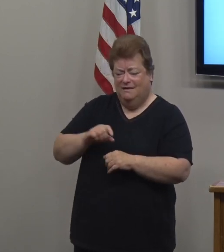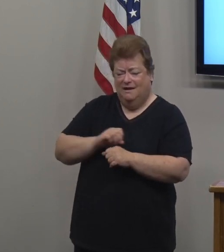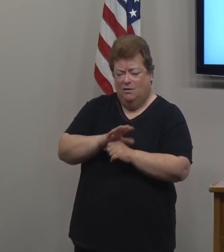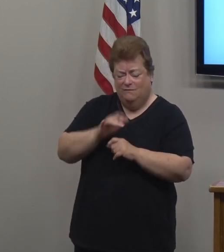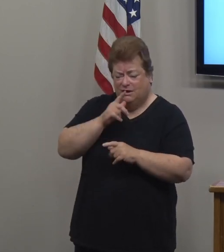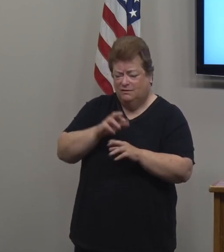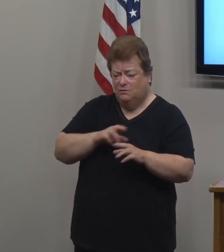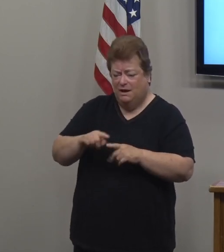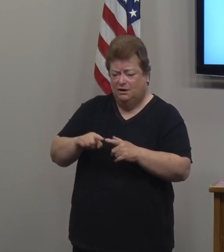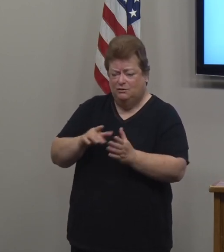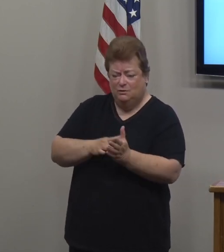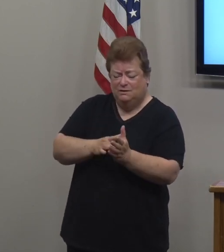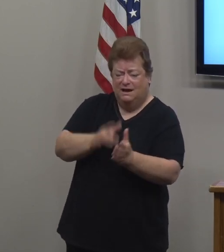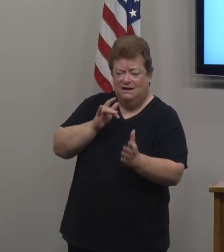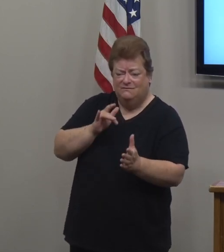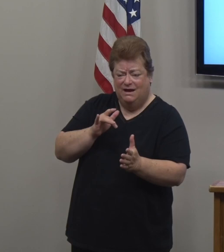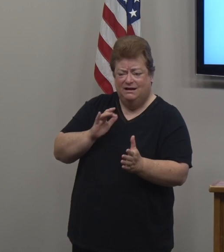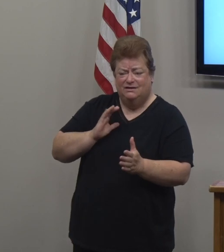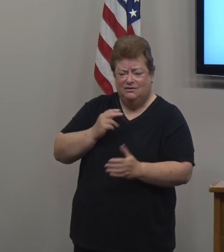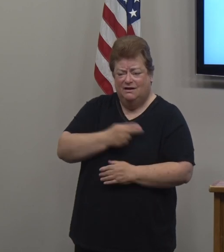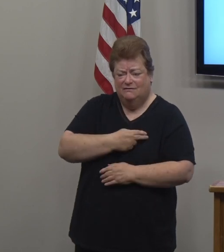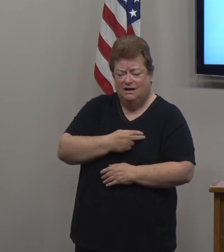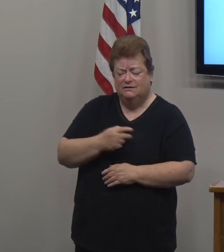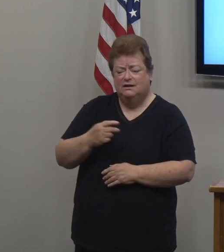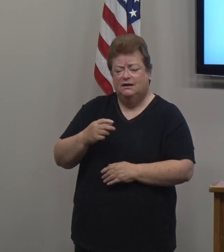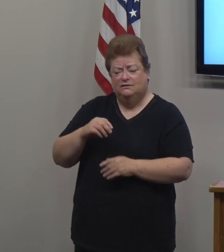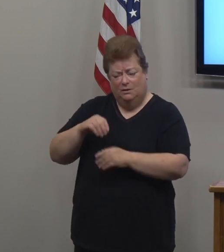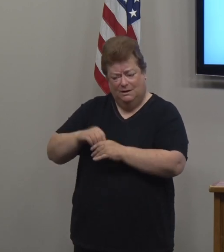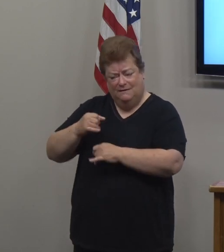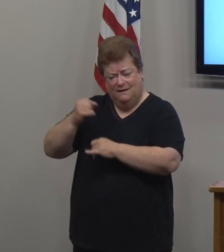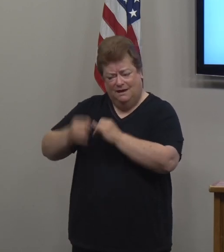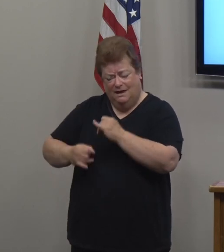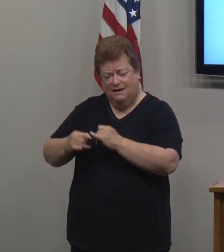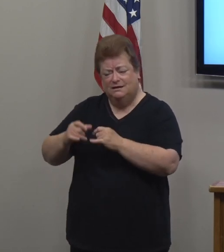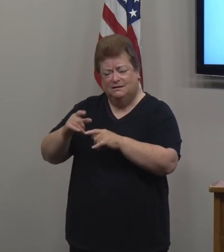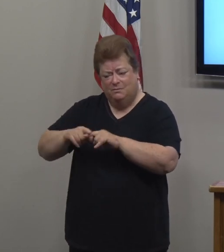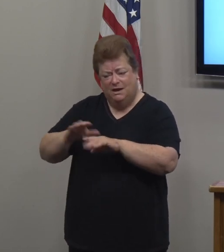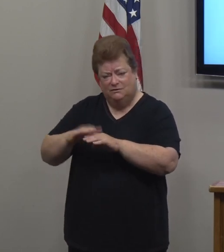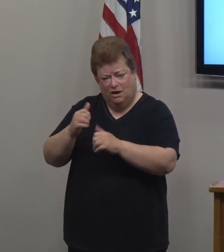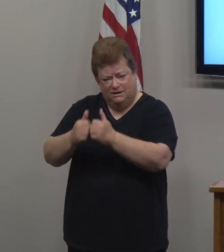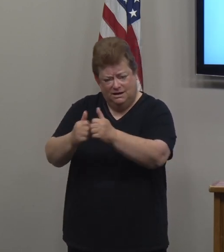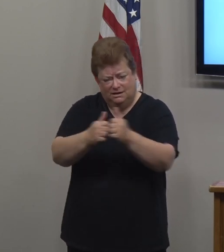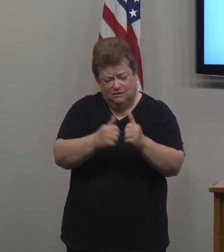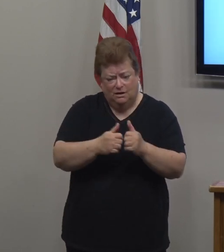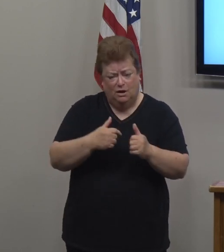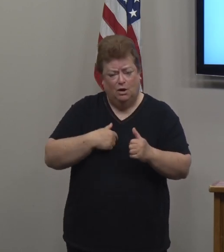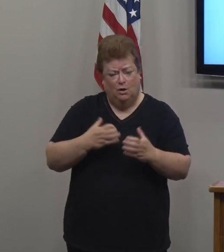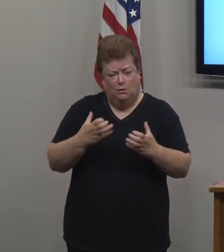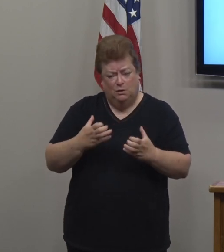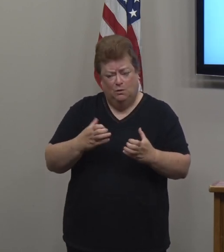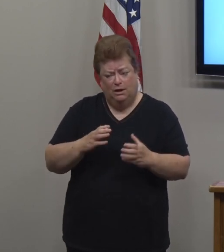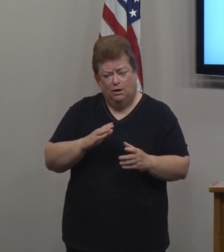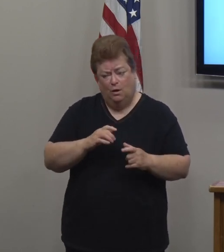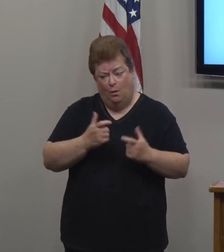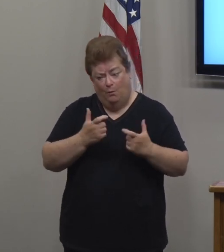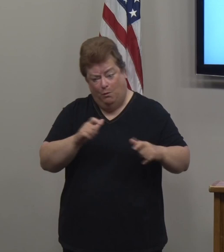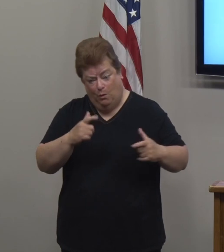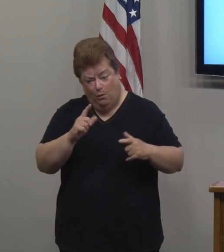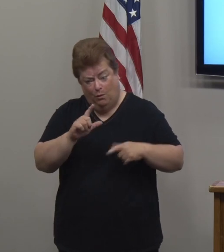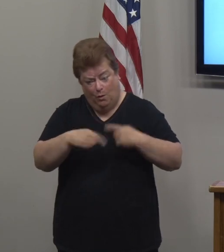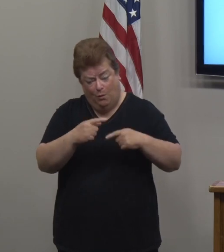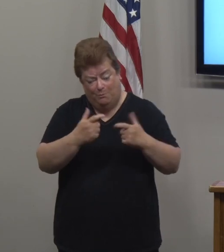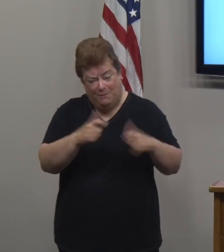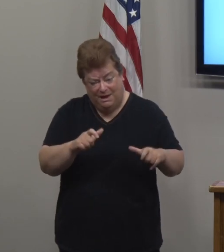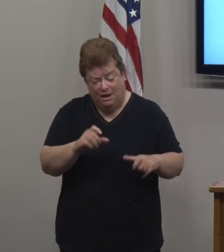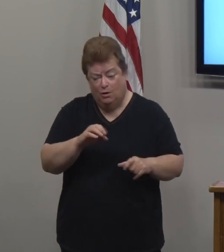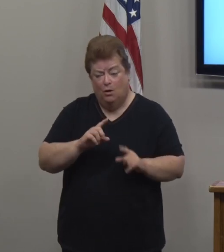in our lineup. In the end, it will depend on each of us to decide whether we want to go big or go home.